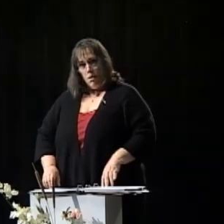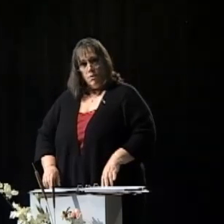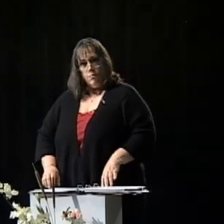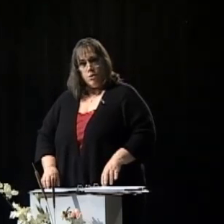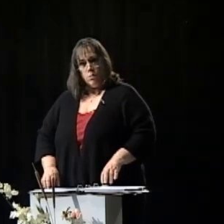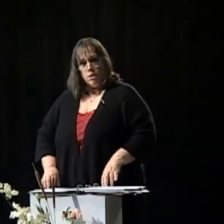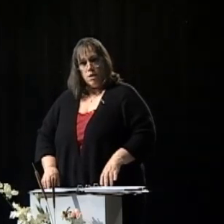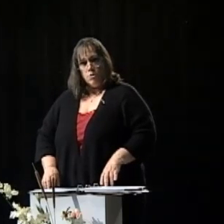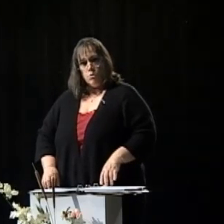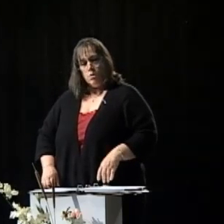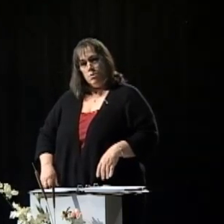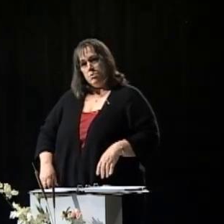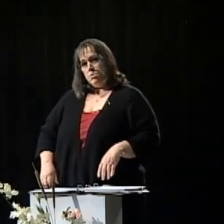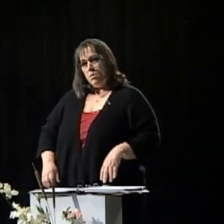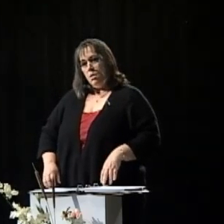For doing schedules,